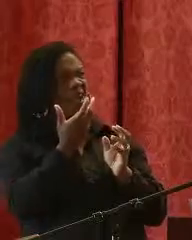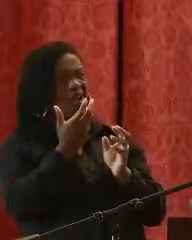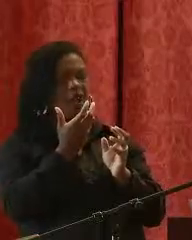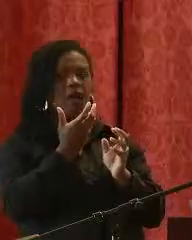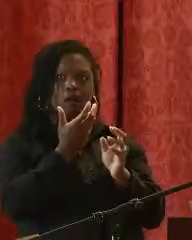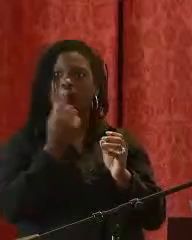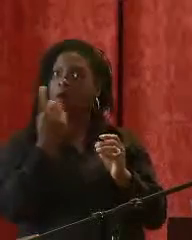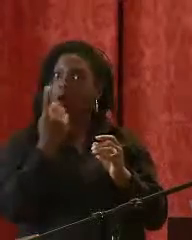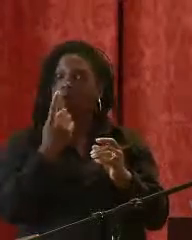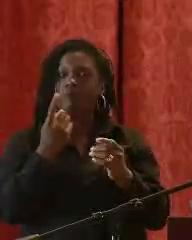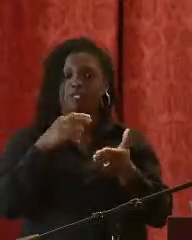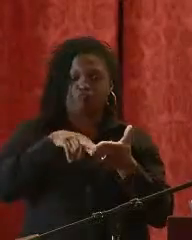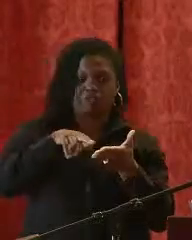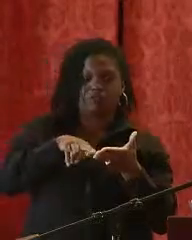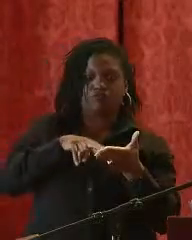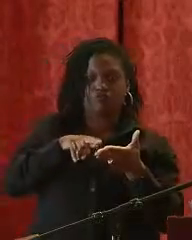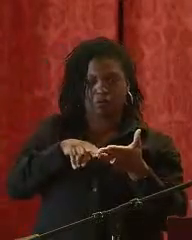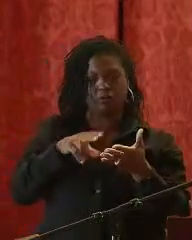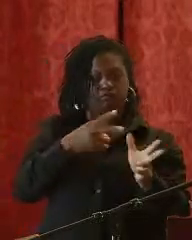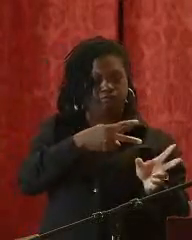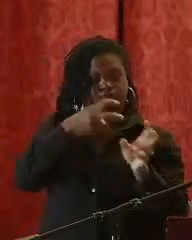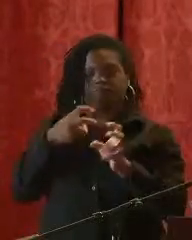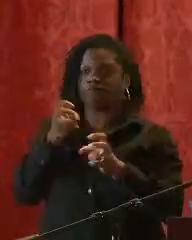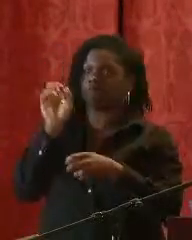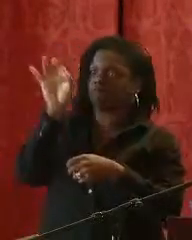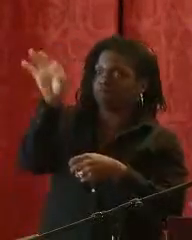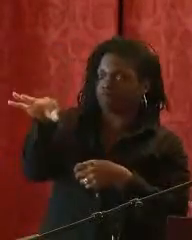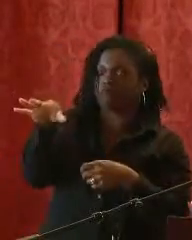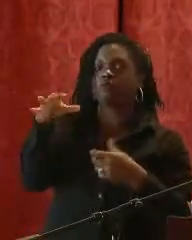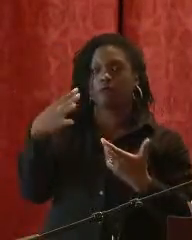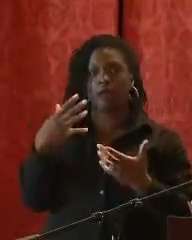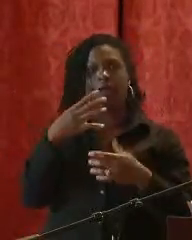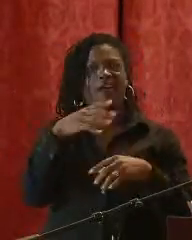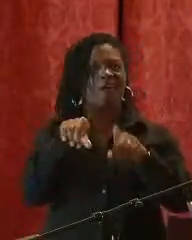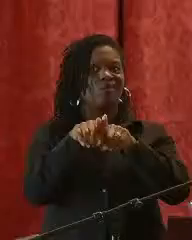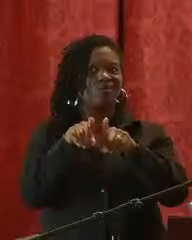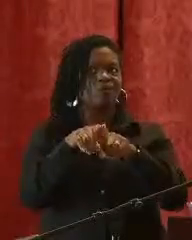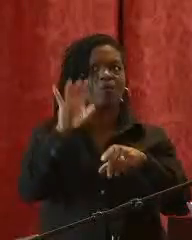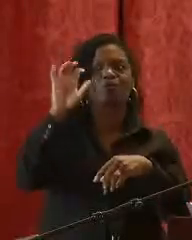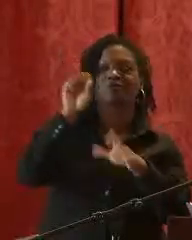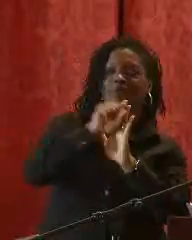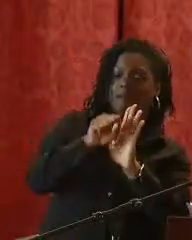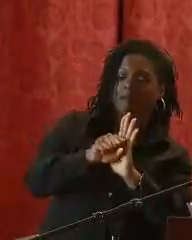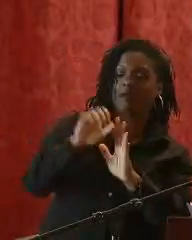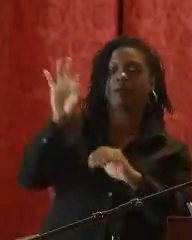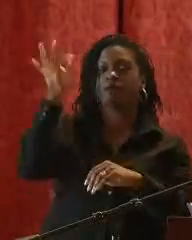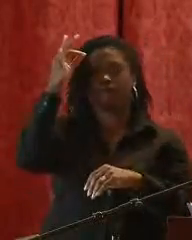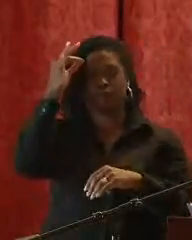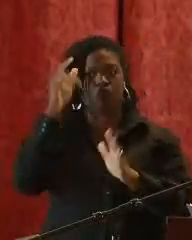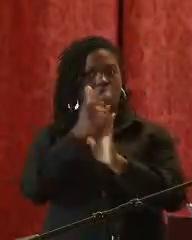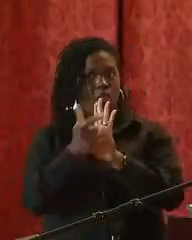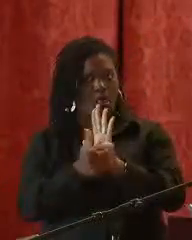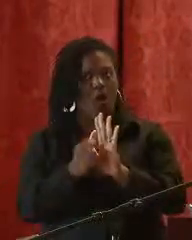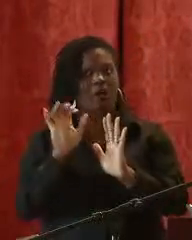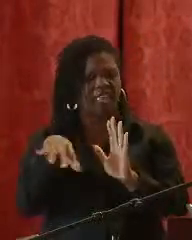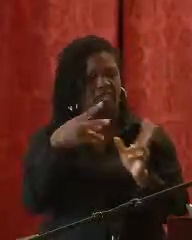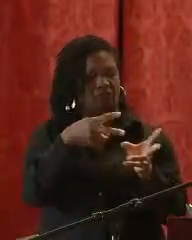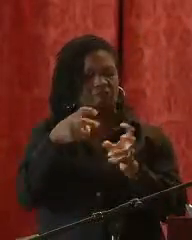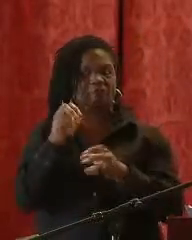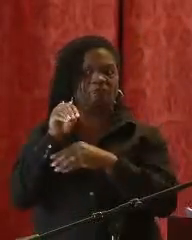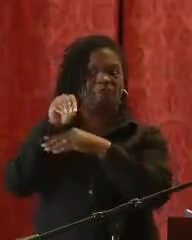always research-based and positive, as well as aligned with our state and federal laws. As she often